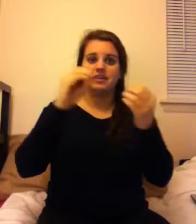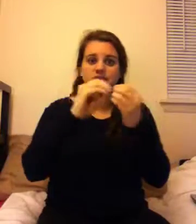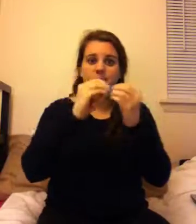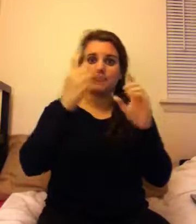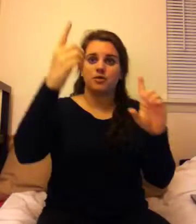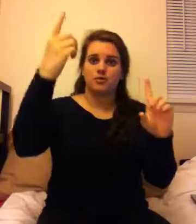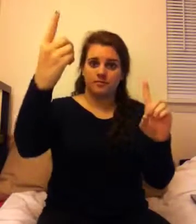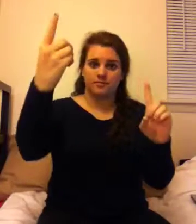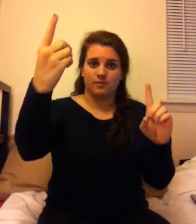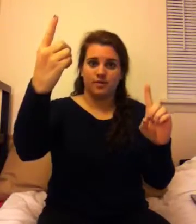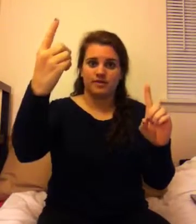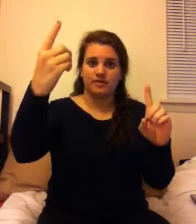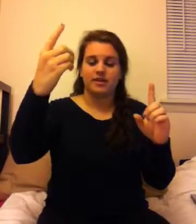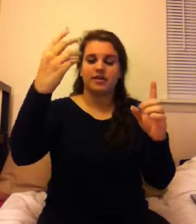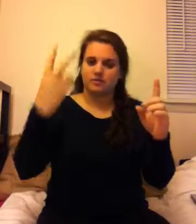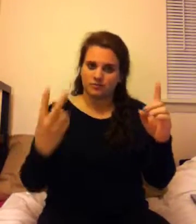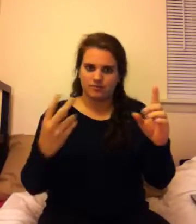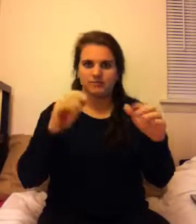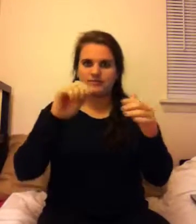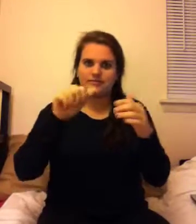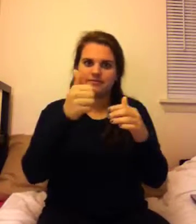page, and the date should be on the page.